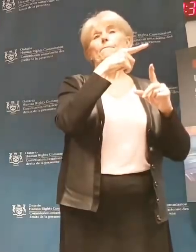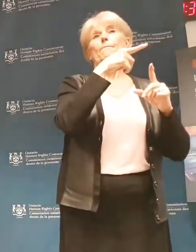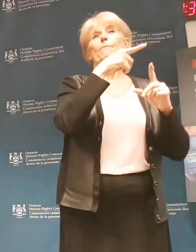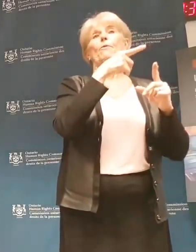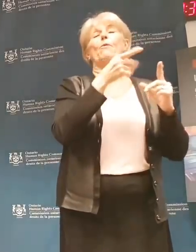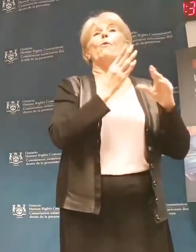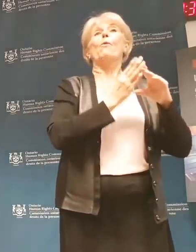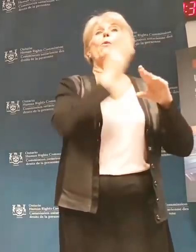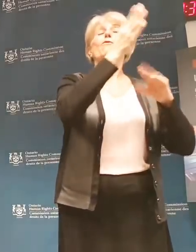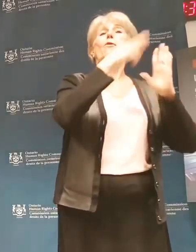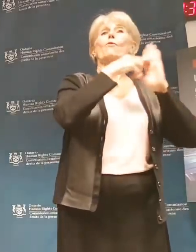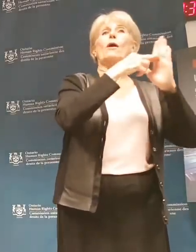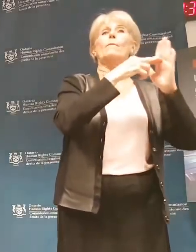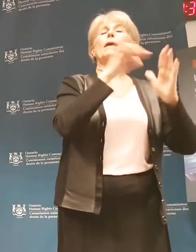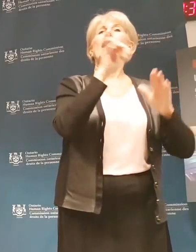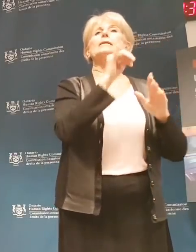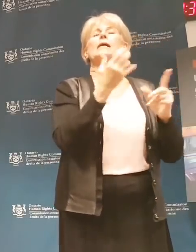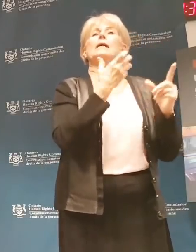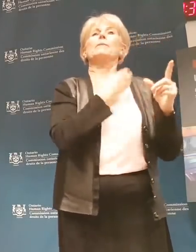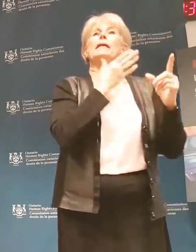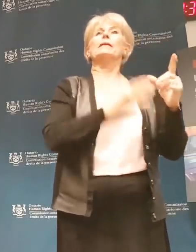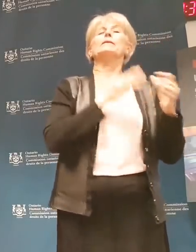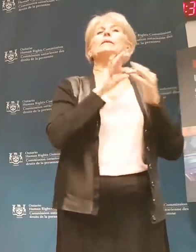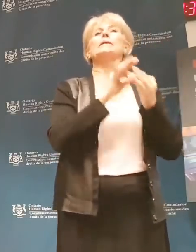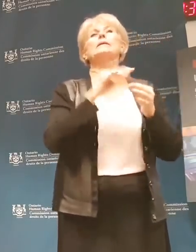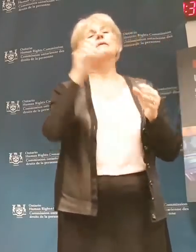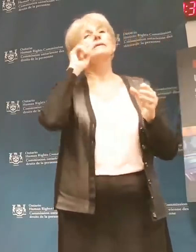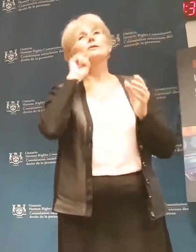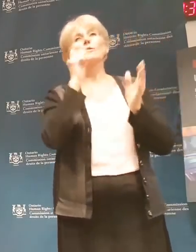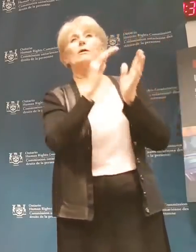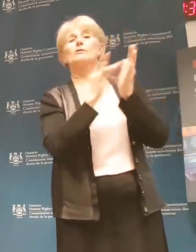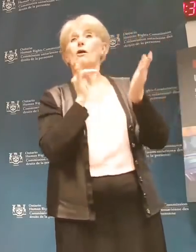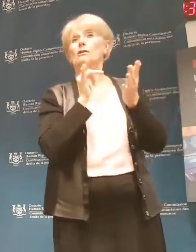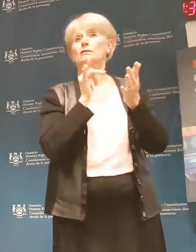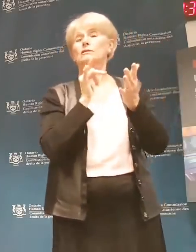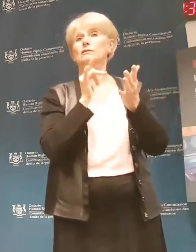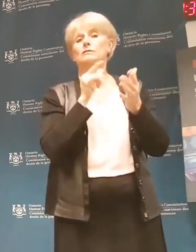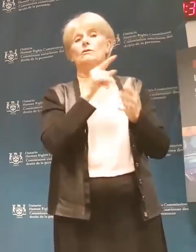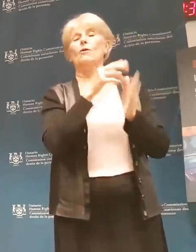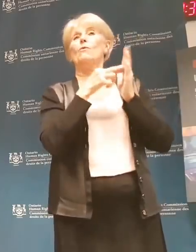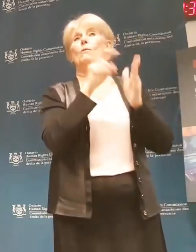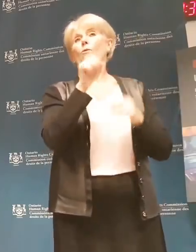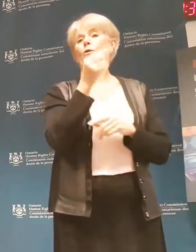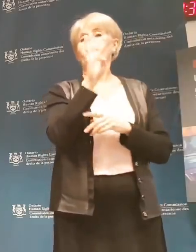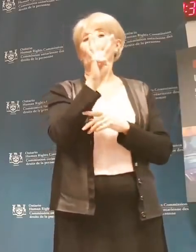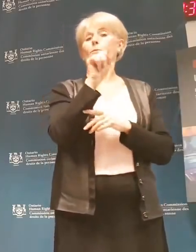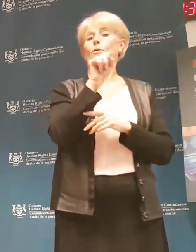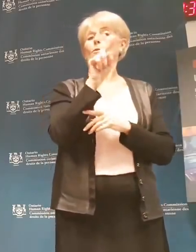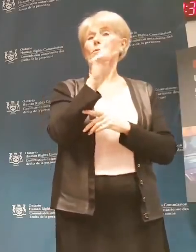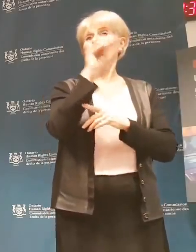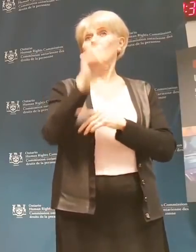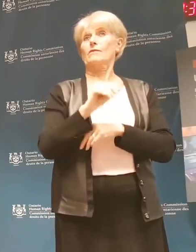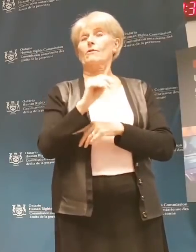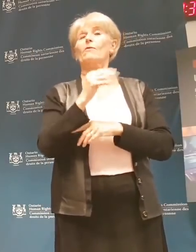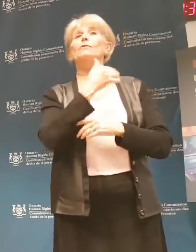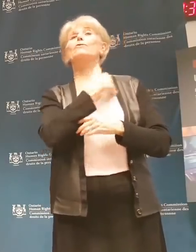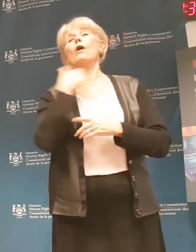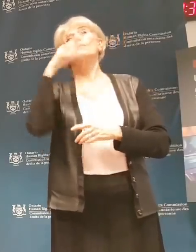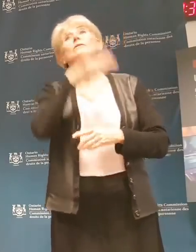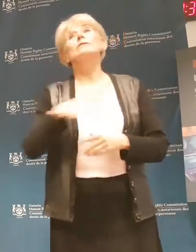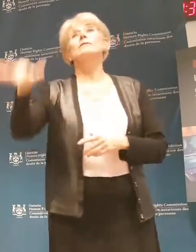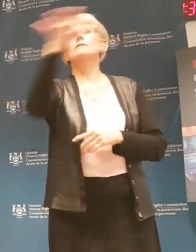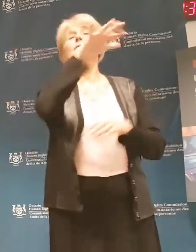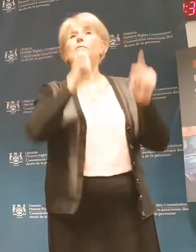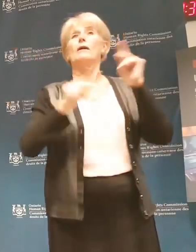also overrepresented as complainants in sexual assault investigations. They represent only 4.1% of the Toronto